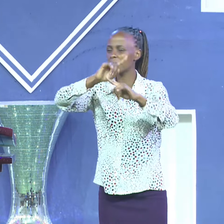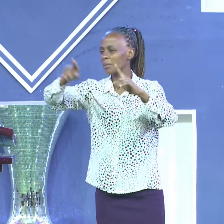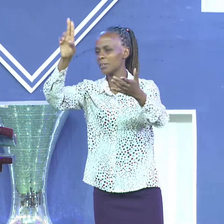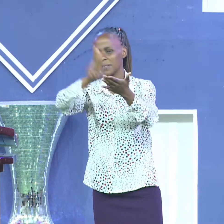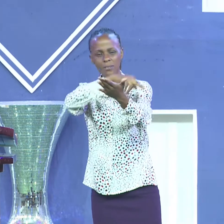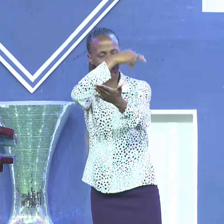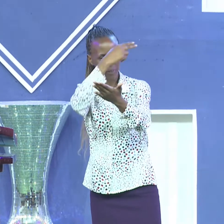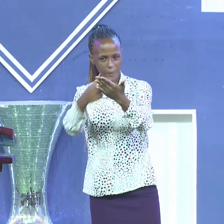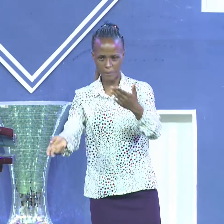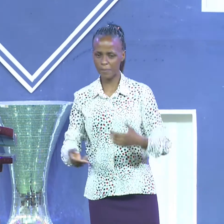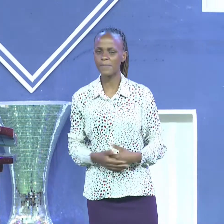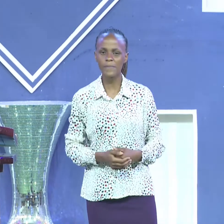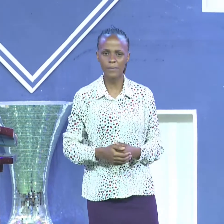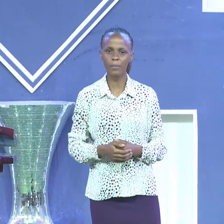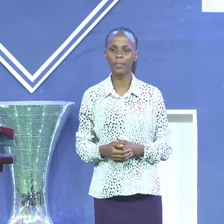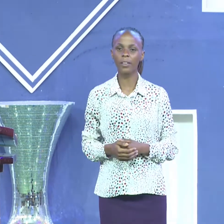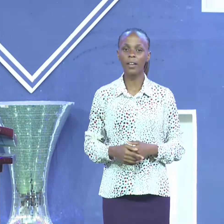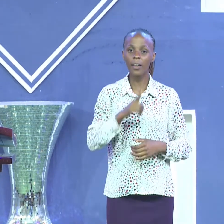do has failed.